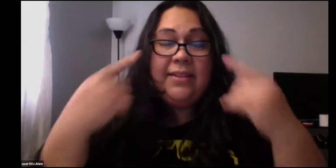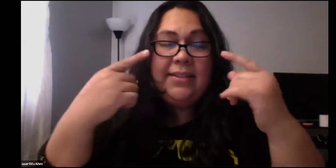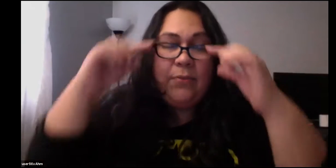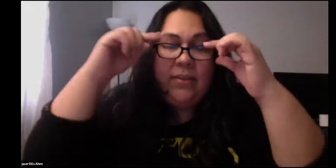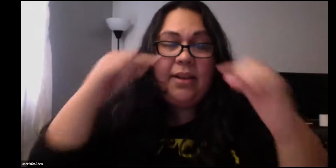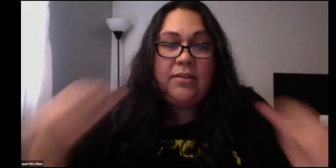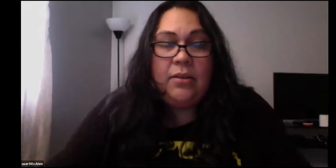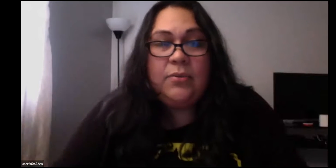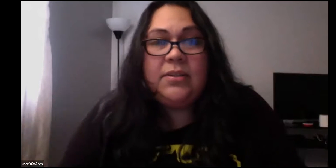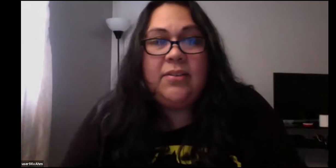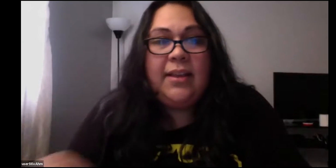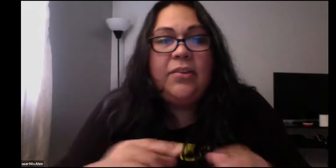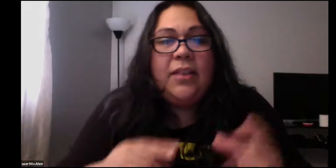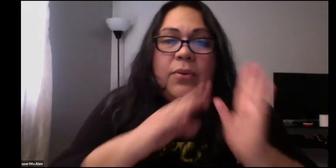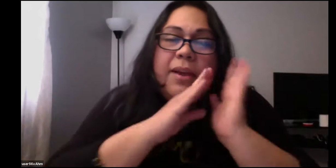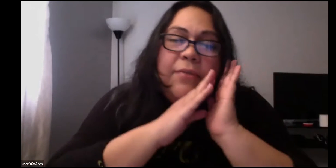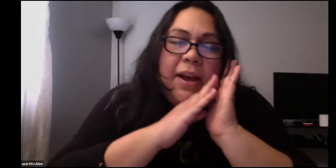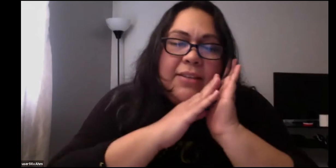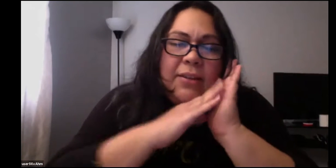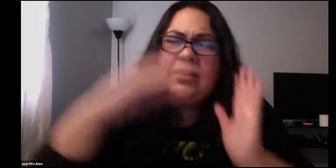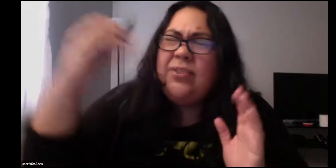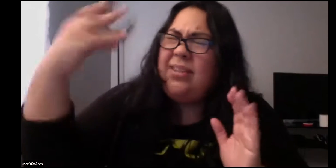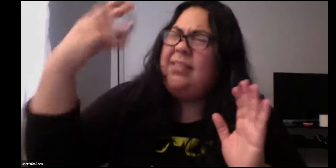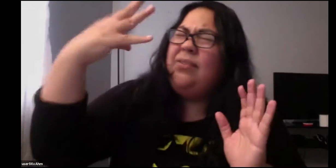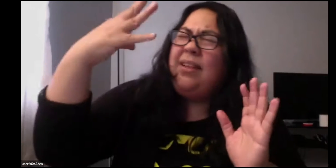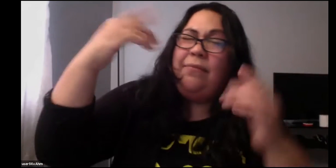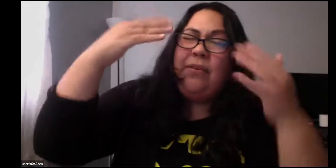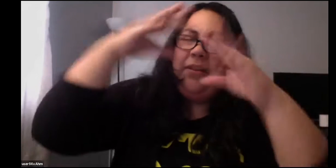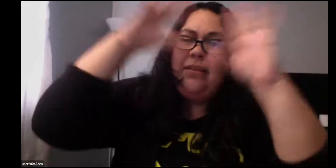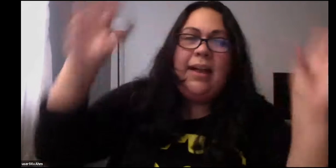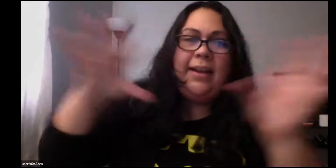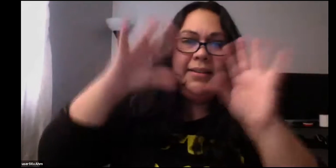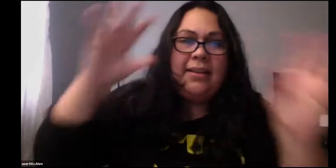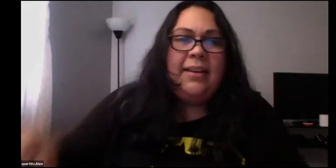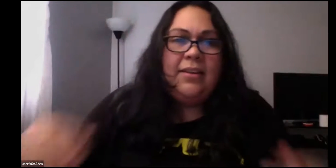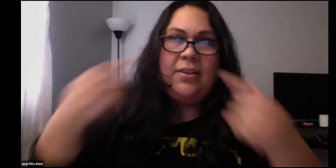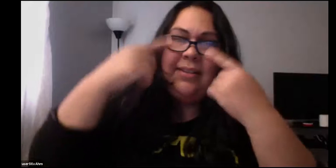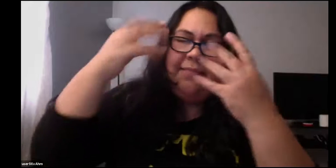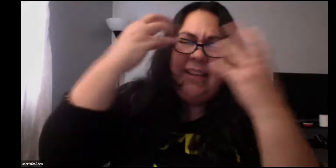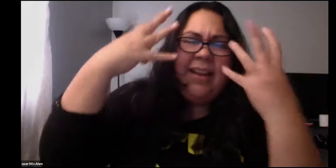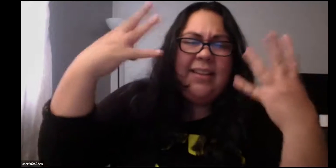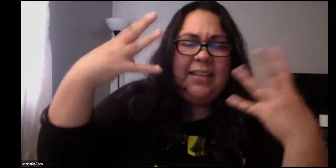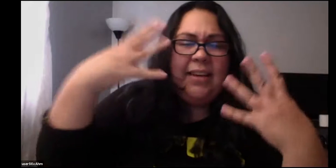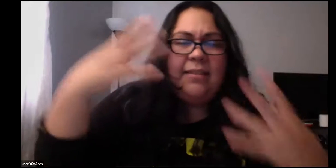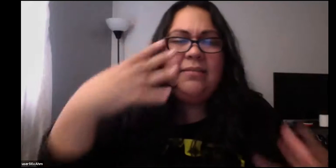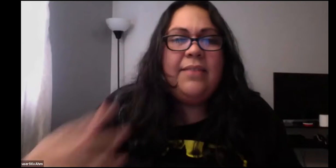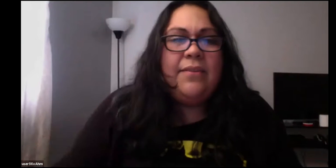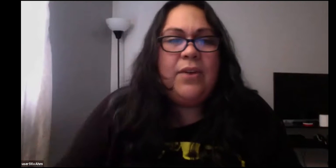it with his eyes closed, like when you have your eyes closed and you can still like feel the light, you can like kind of see it even if your eyes are